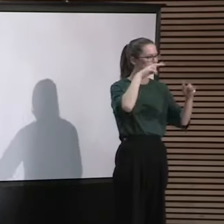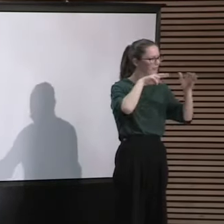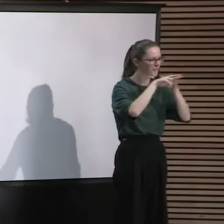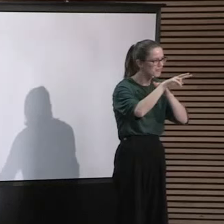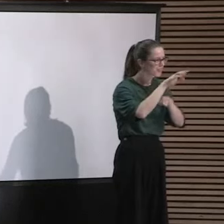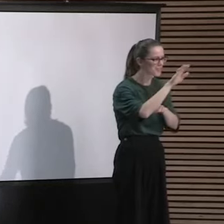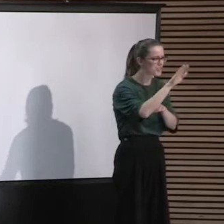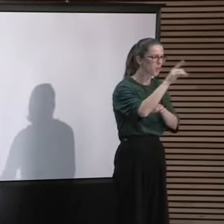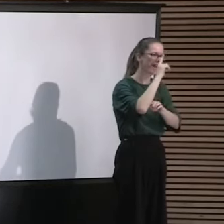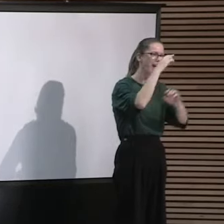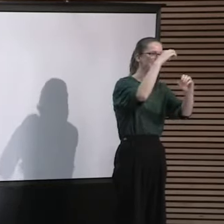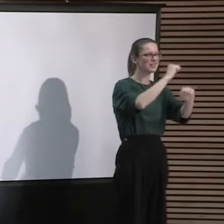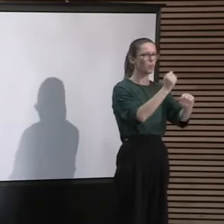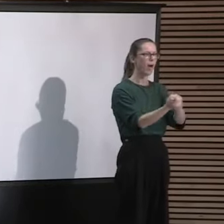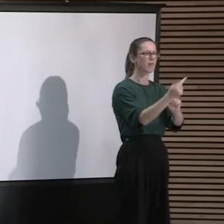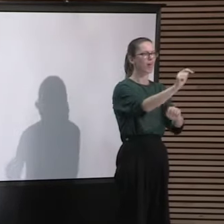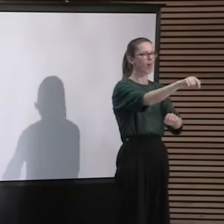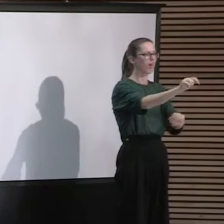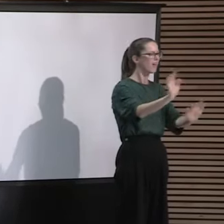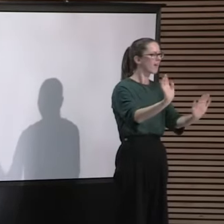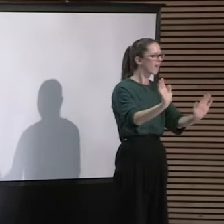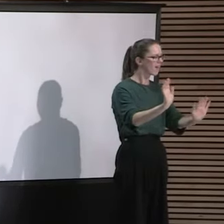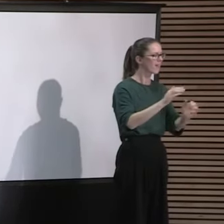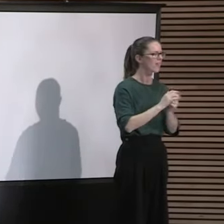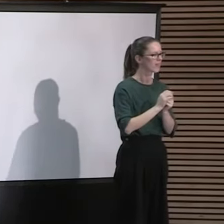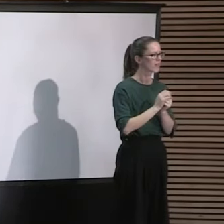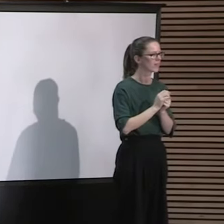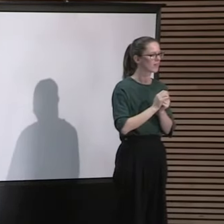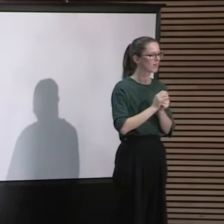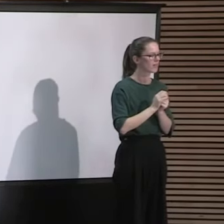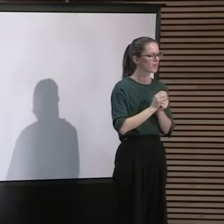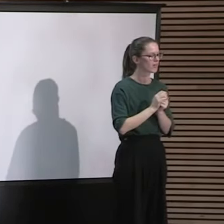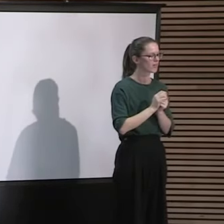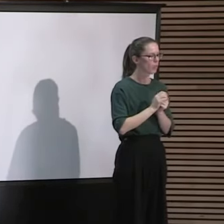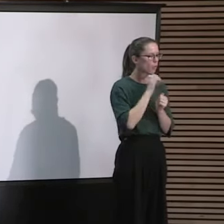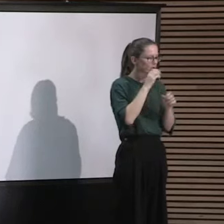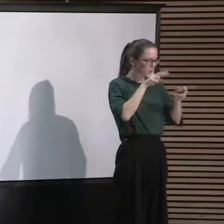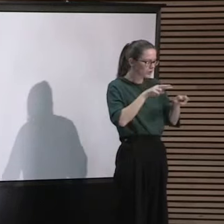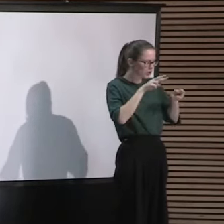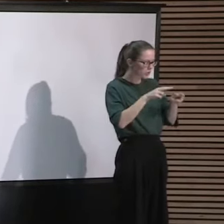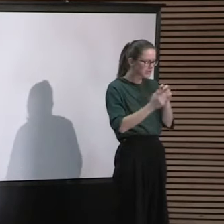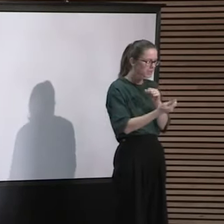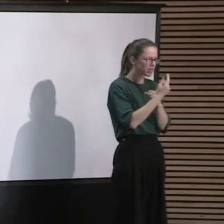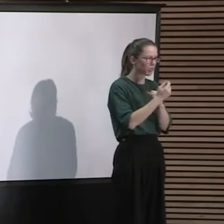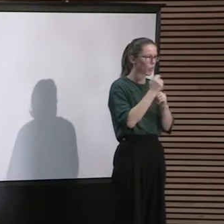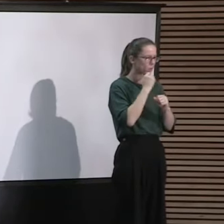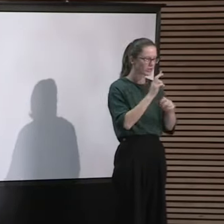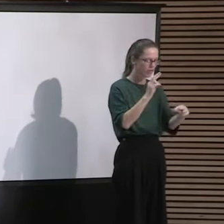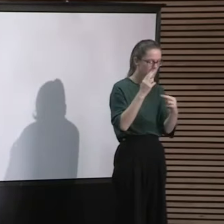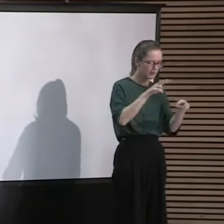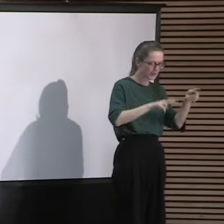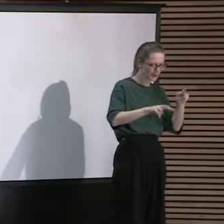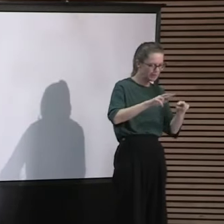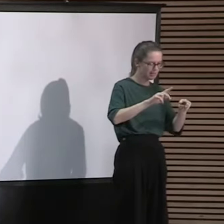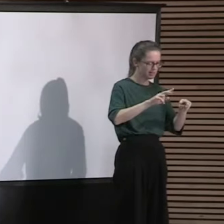in terms of speculating about what may happen. We've always been very clear that we keep a constant watch on these things. We're constantly reviewing the alert